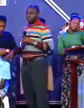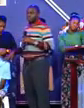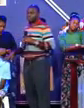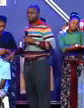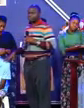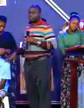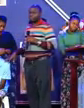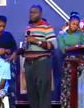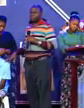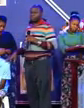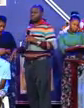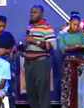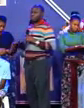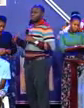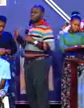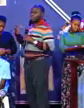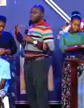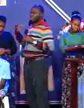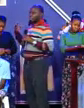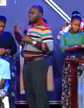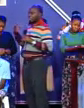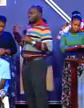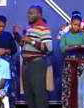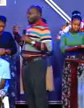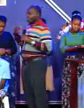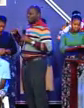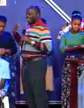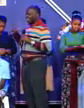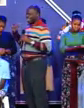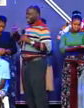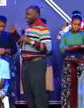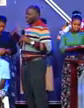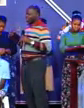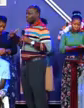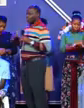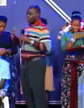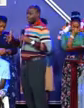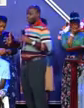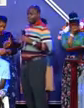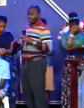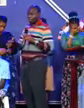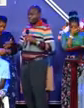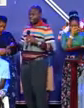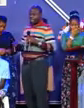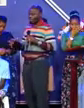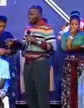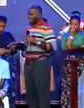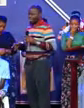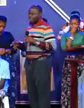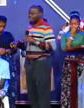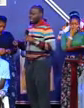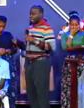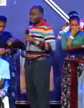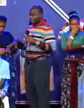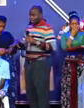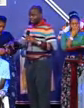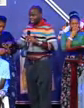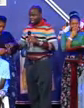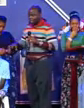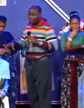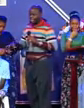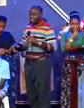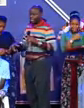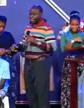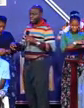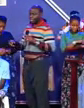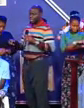stroke. Mommy got a stroke. Mu ngeri ya kyewuunyo kuba yali mulamu ng'ali awo nga ategeka